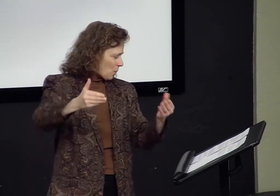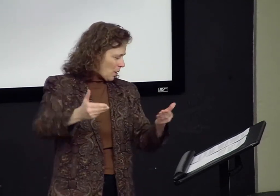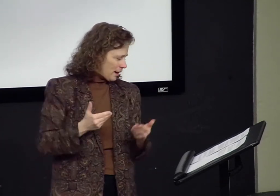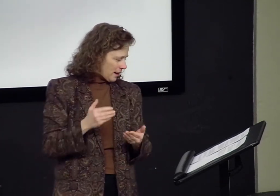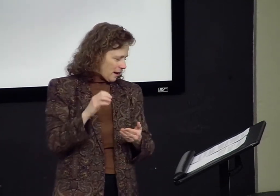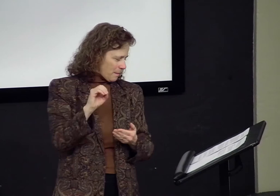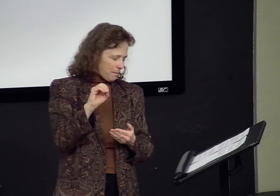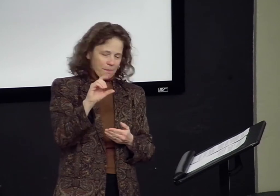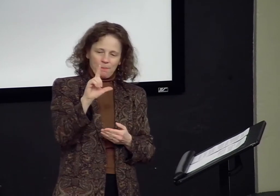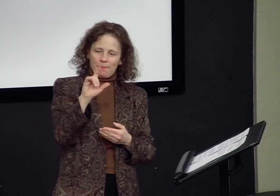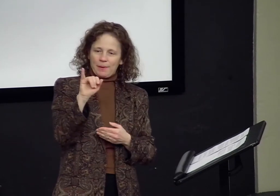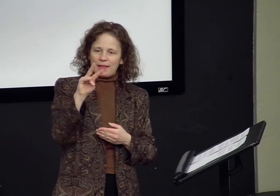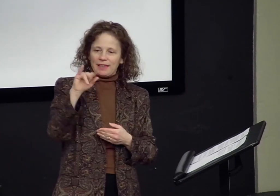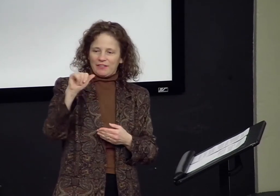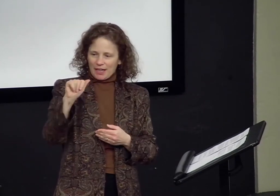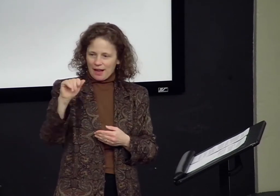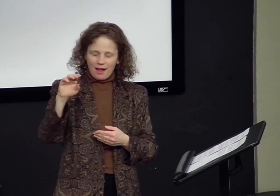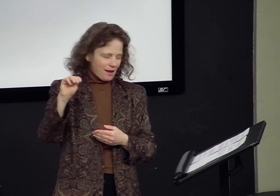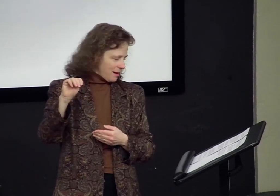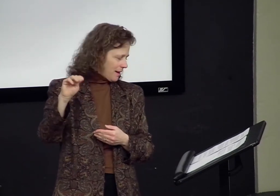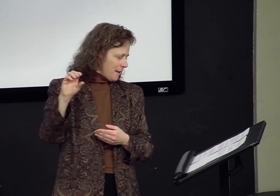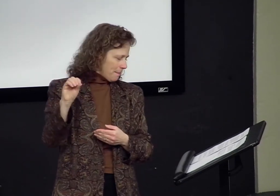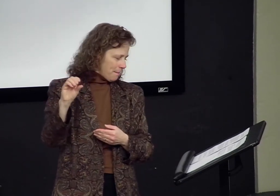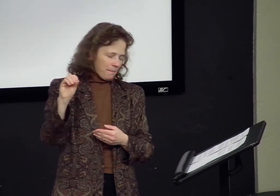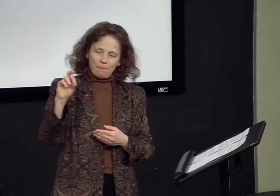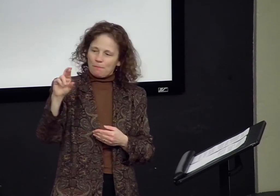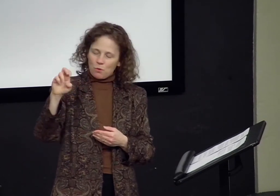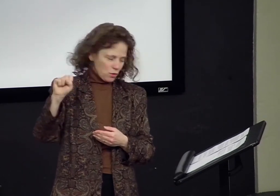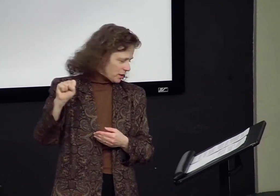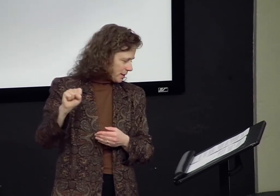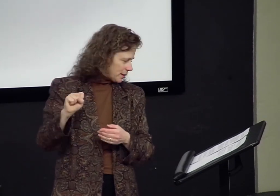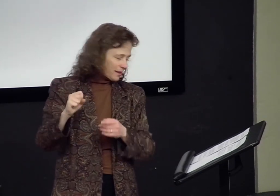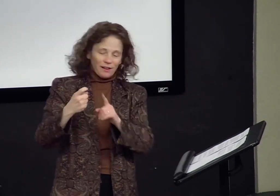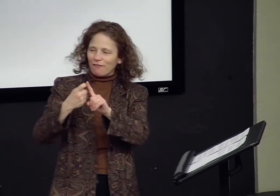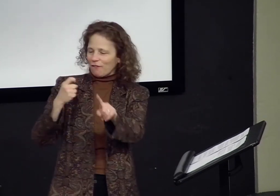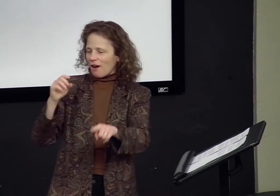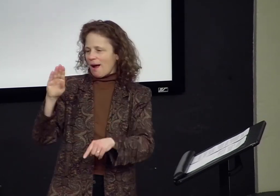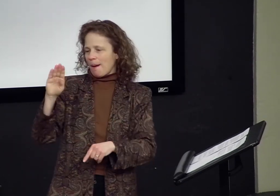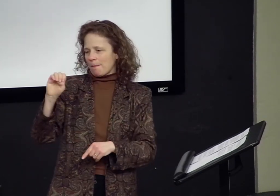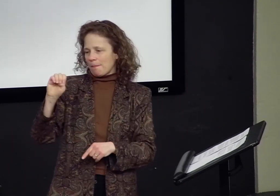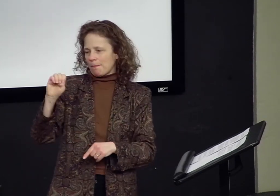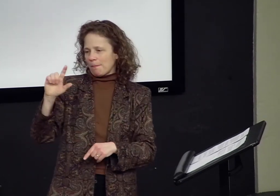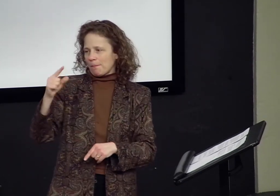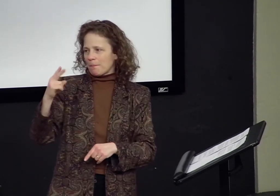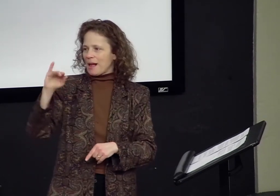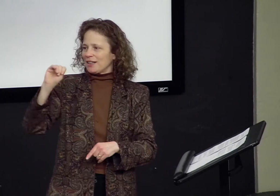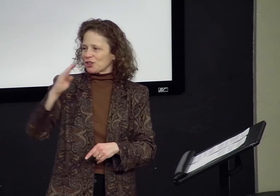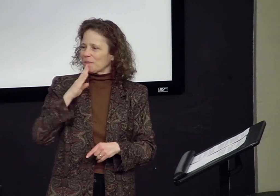as well as welcome Oliva Moores, who's here from